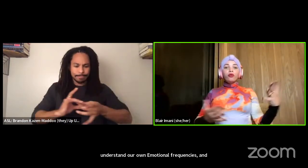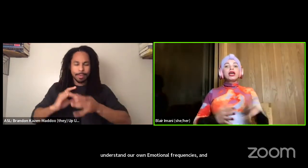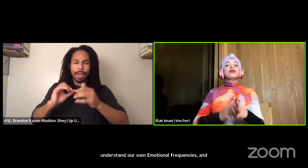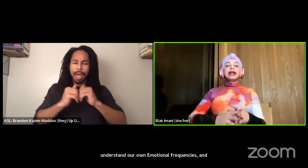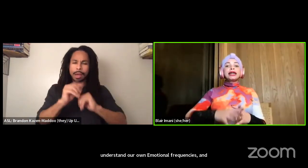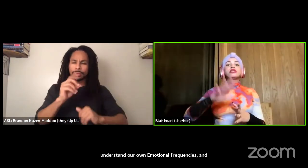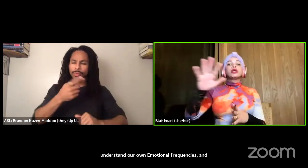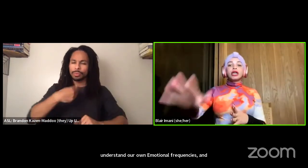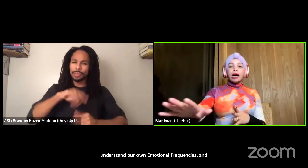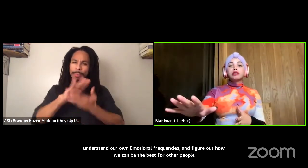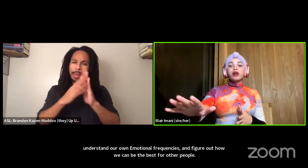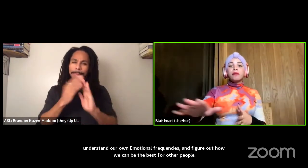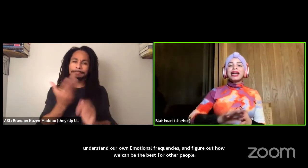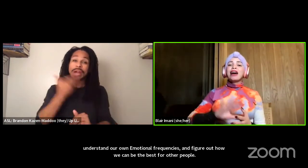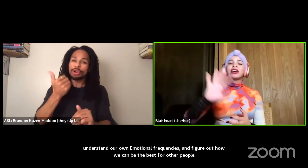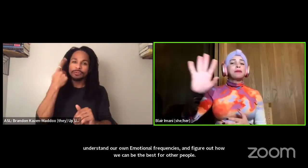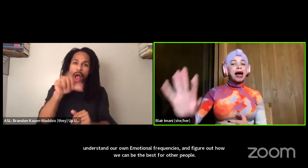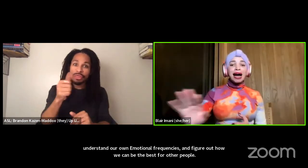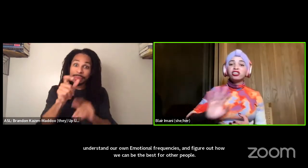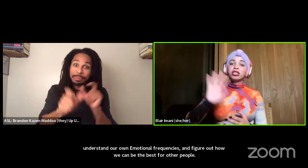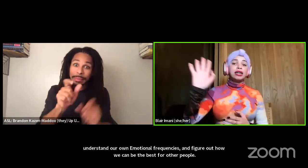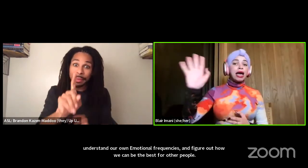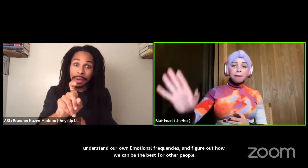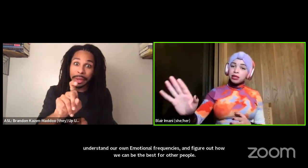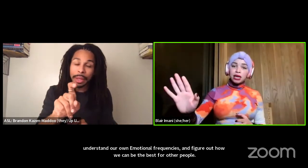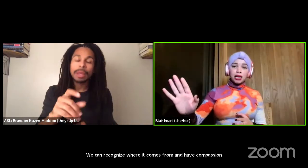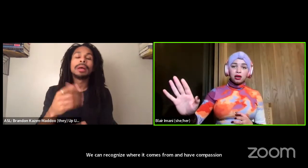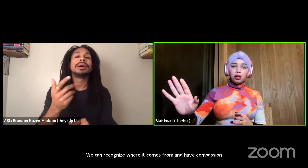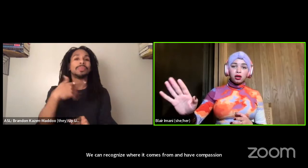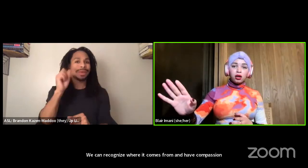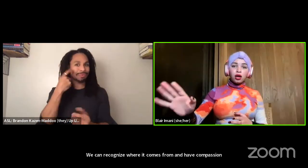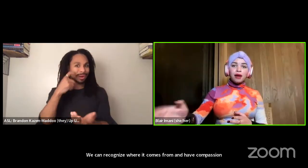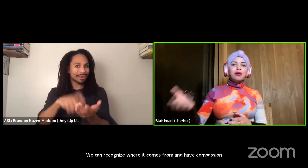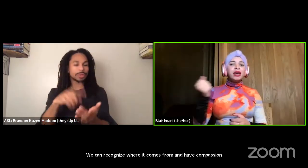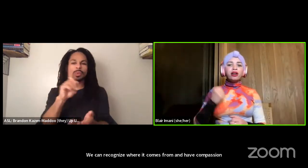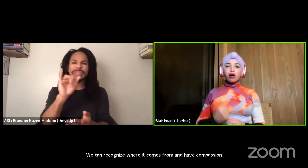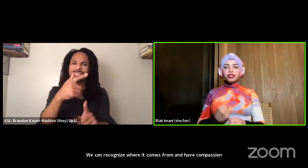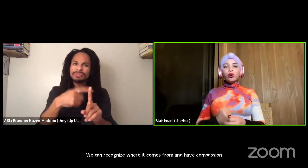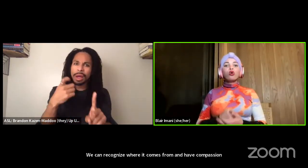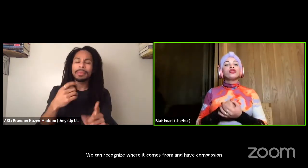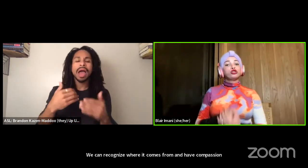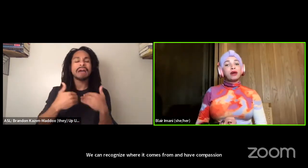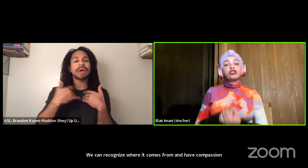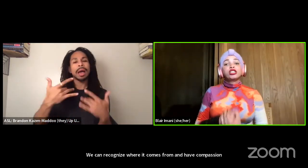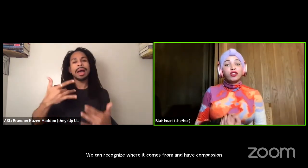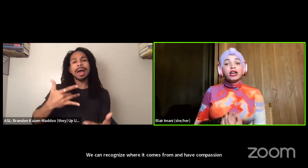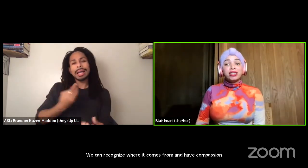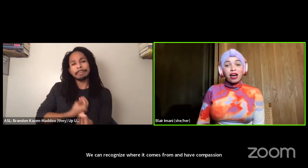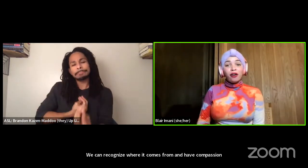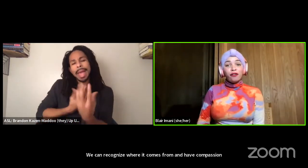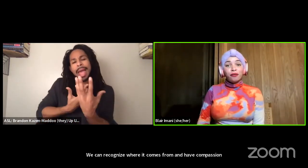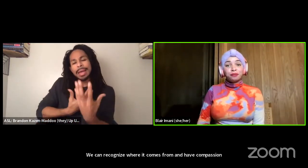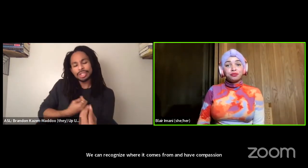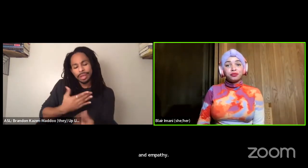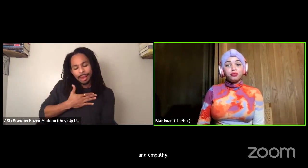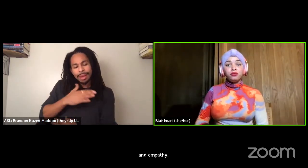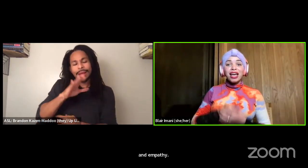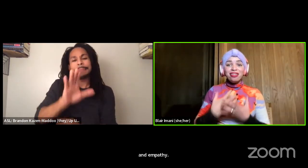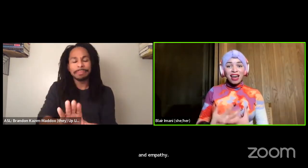people, we can recognize where it comes from and have compassion and empathy, but we can also hold those boundaries for